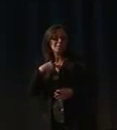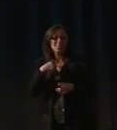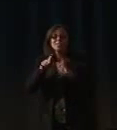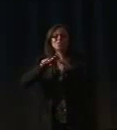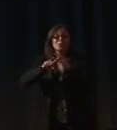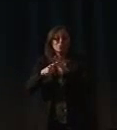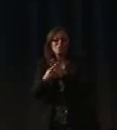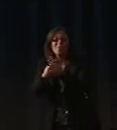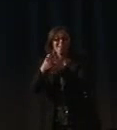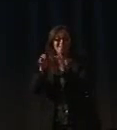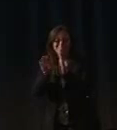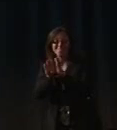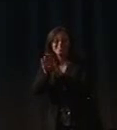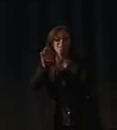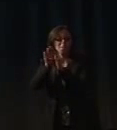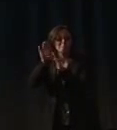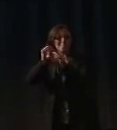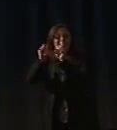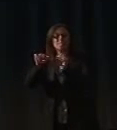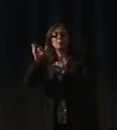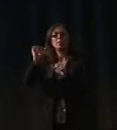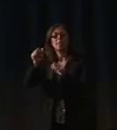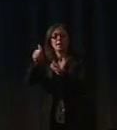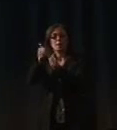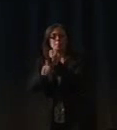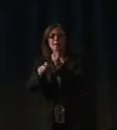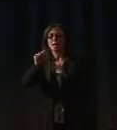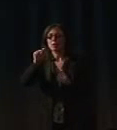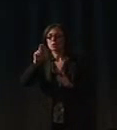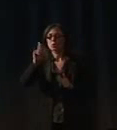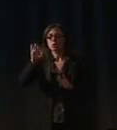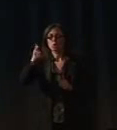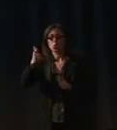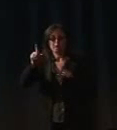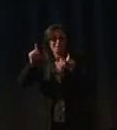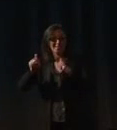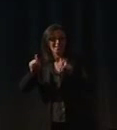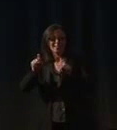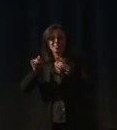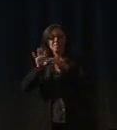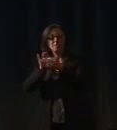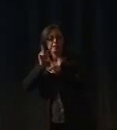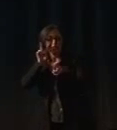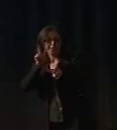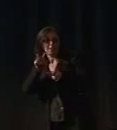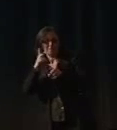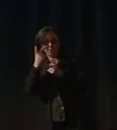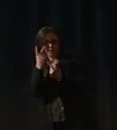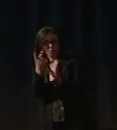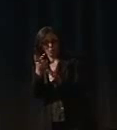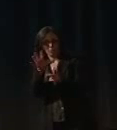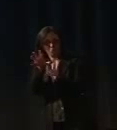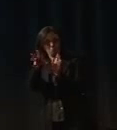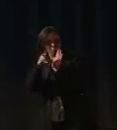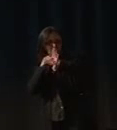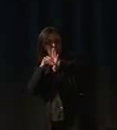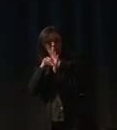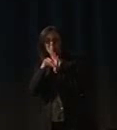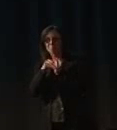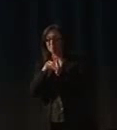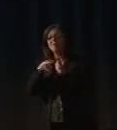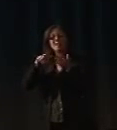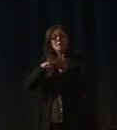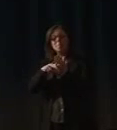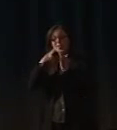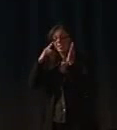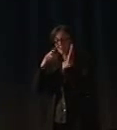vision. So system that should be able to describe eventually a scene like the